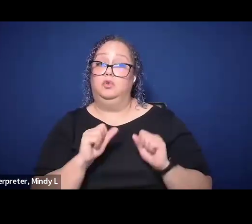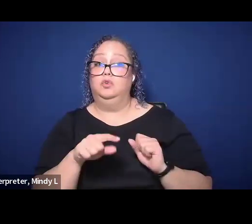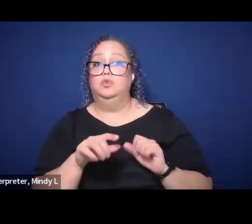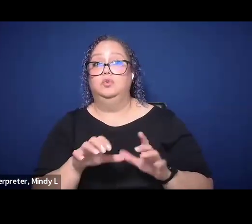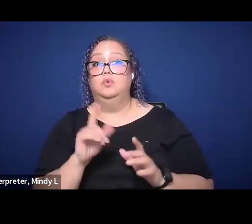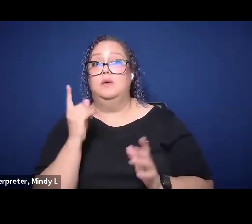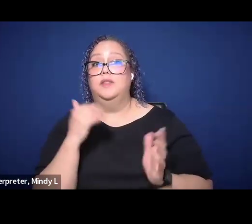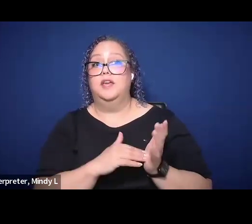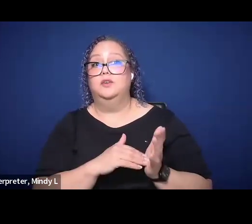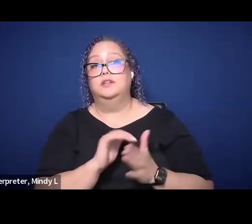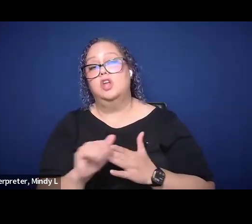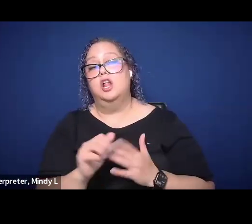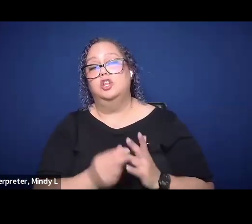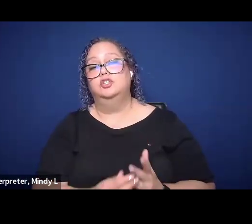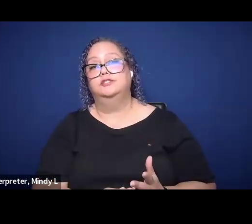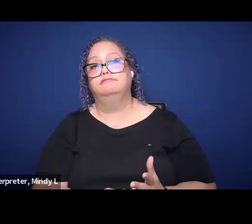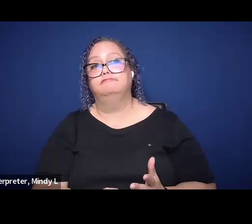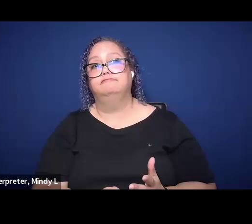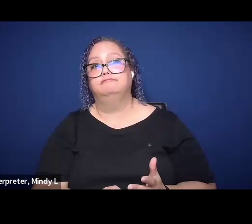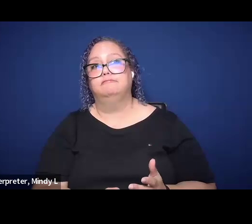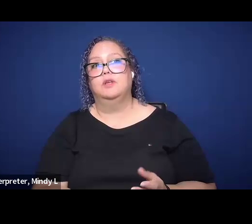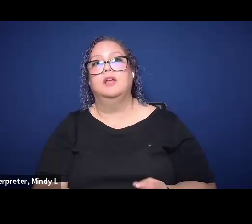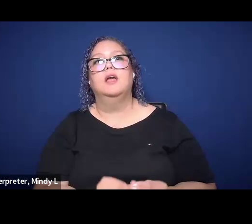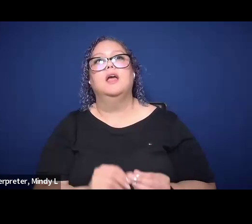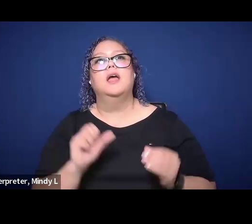week? Brainstorm a way to make $1,000 this week.